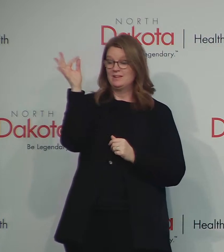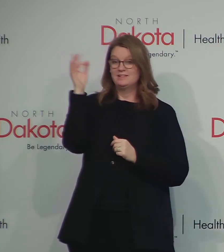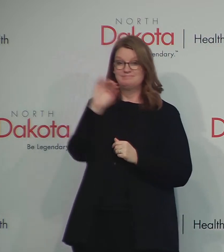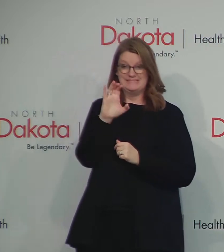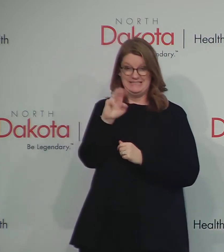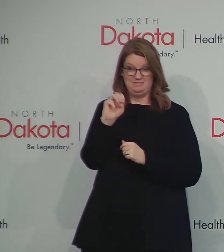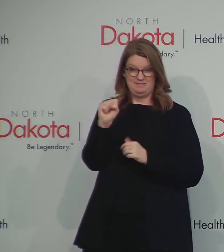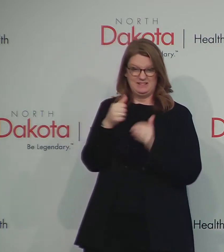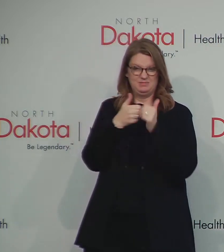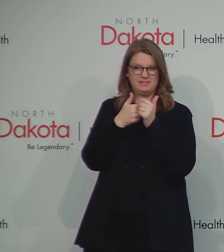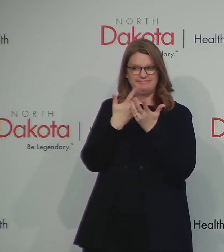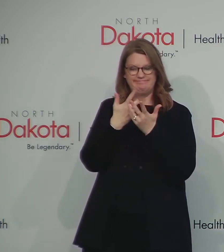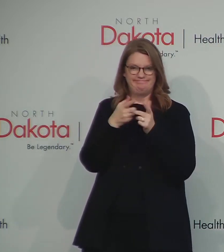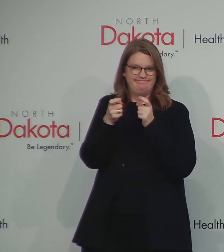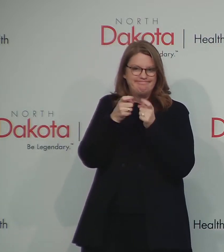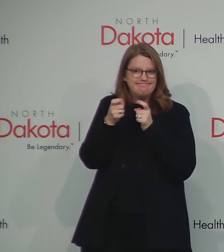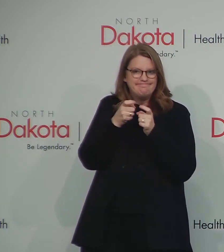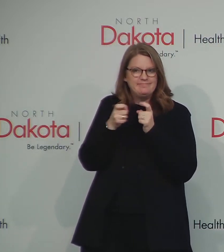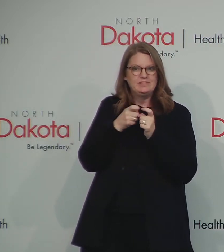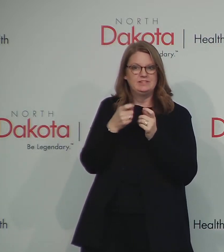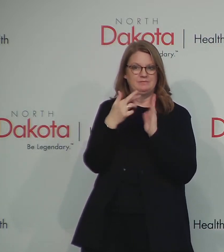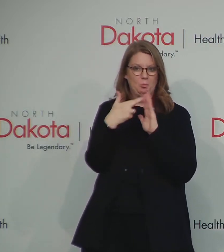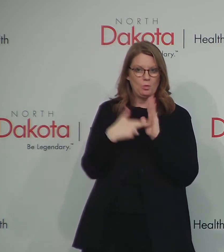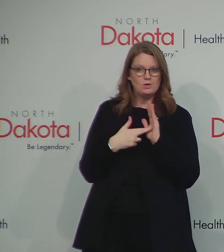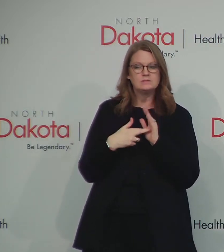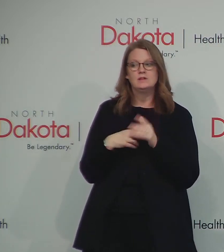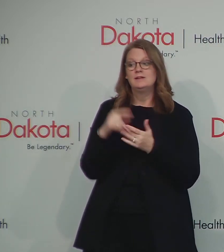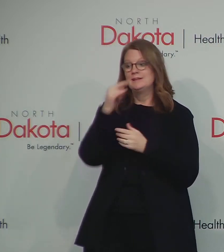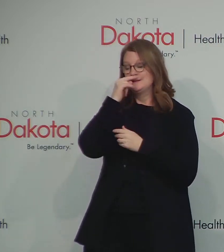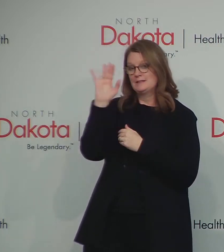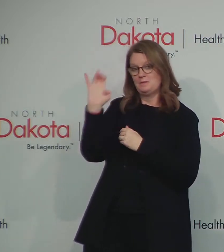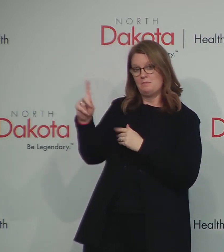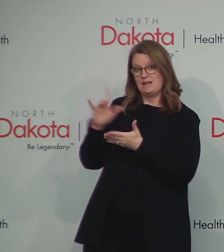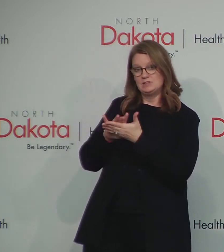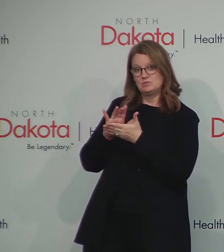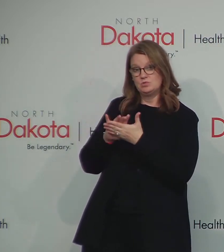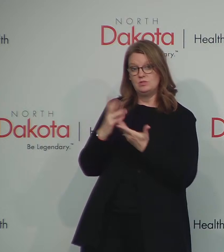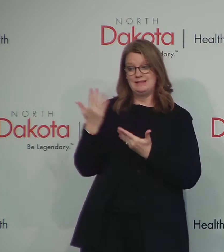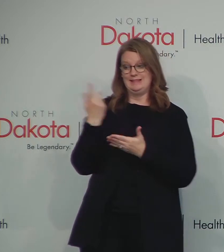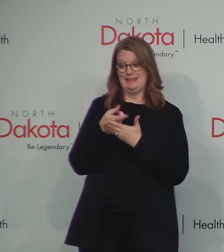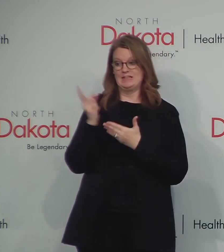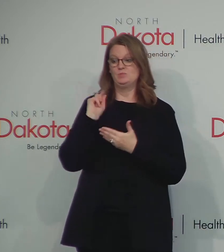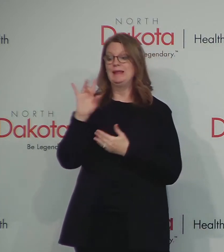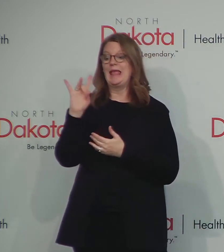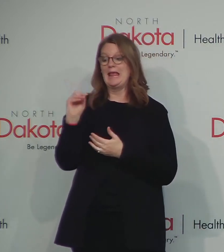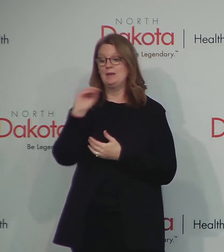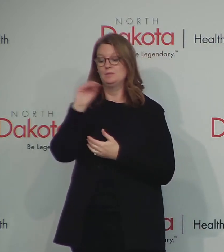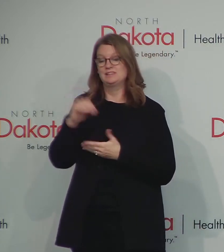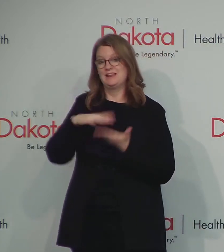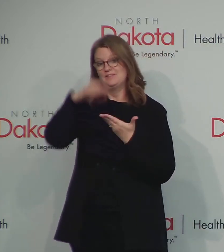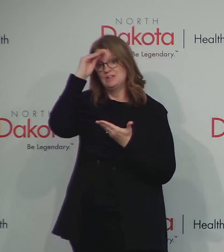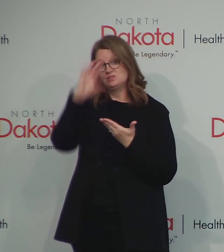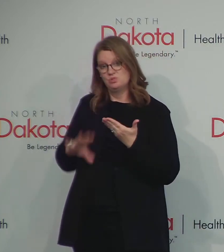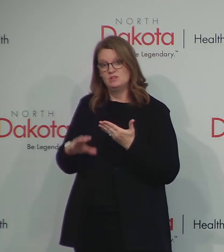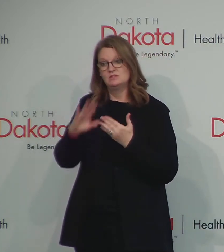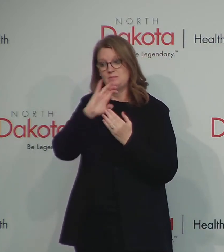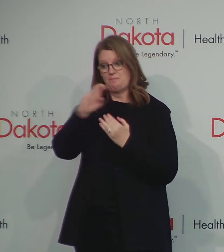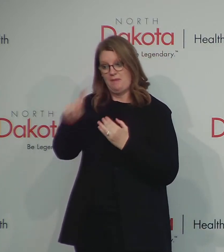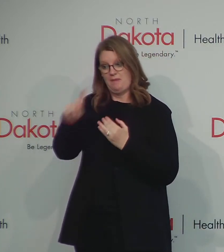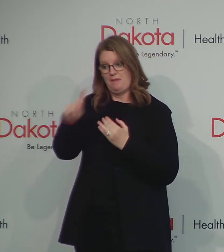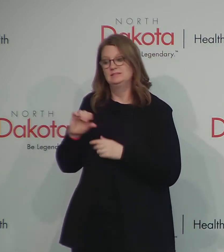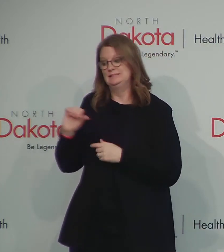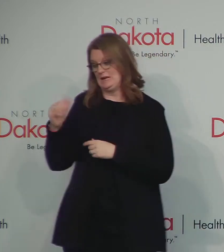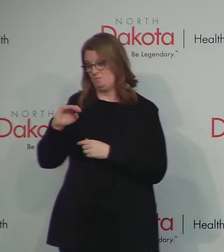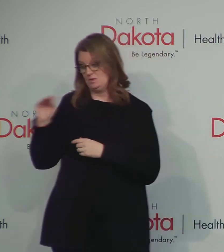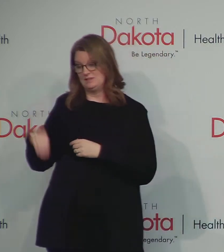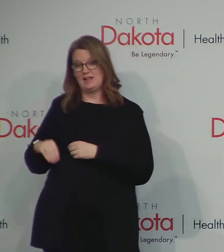visitation. Our kids, for the most part, are back in school. Last week, we had 80% of the students in North Dakota in face-to-face, 10% in